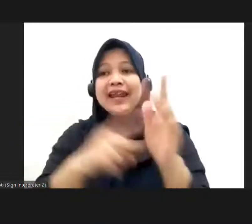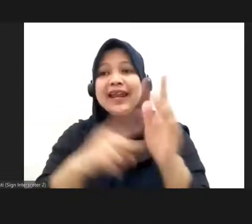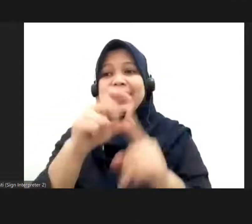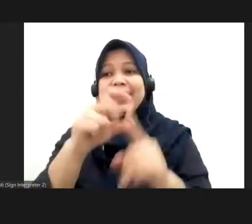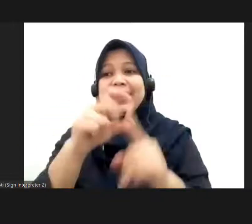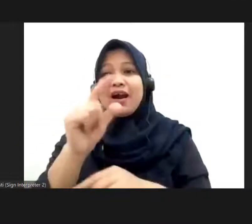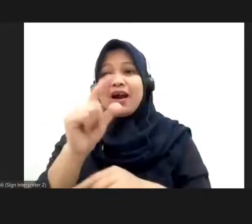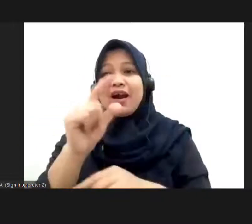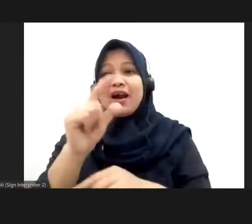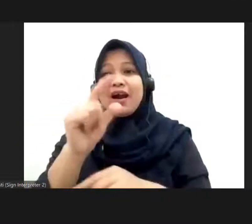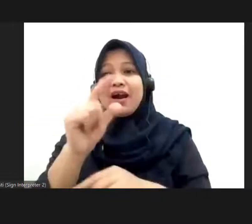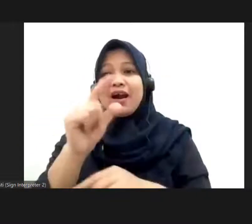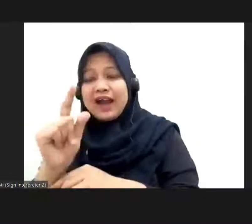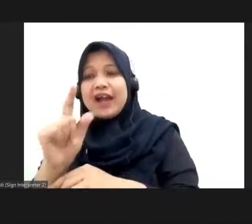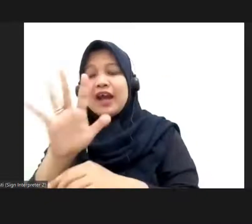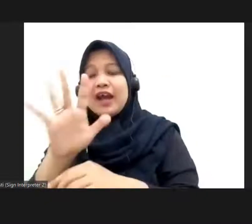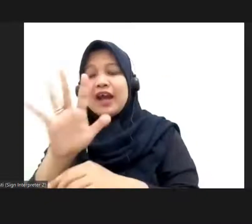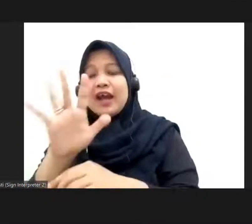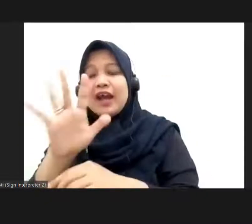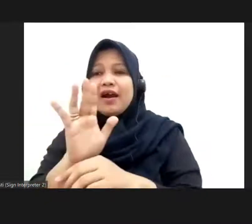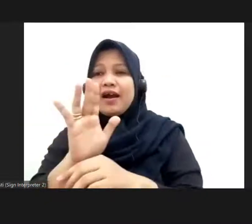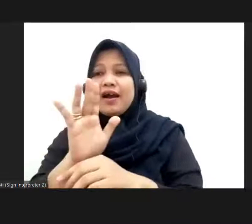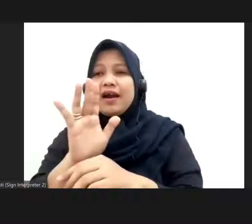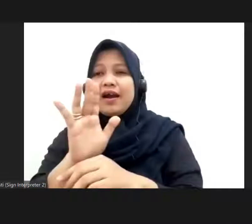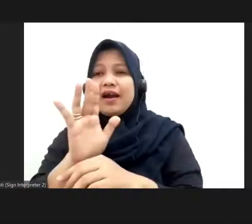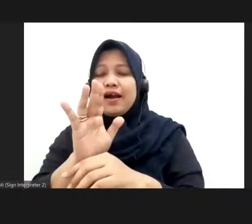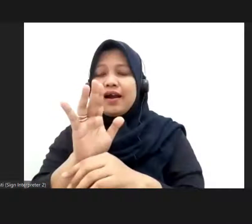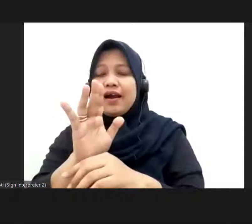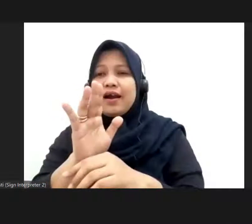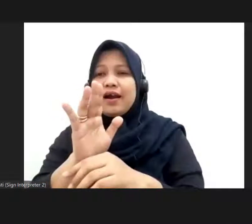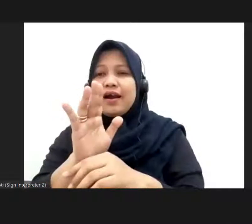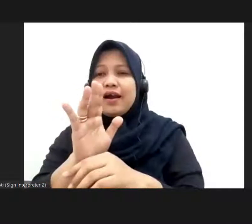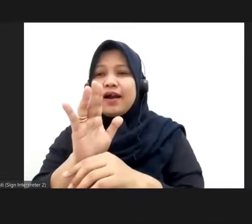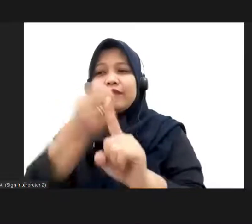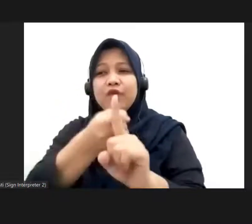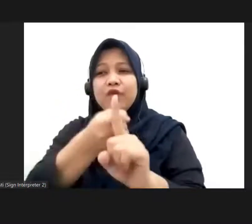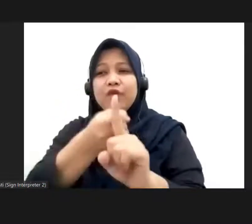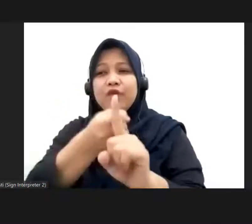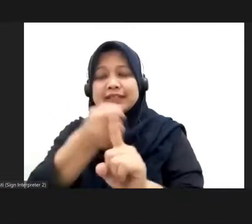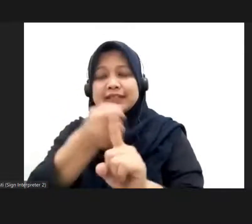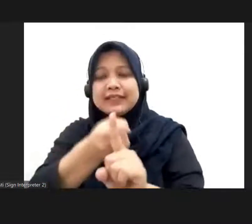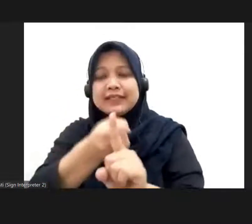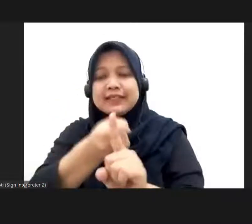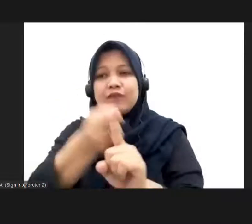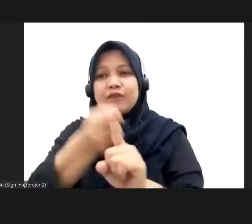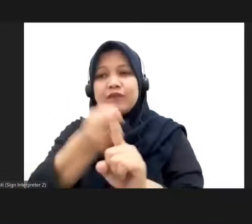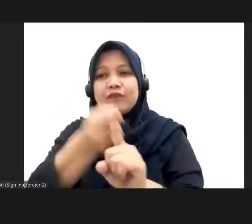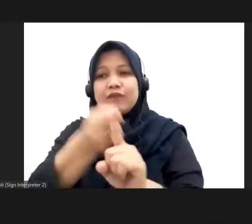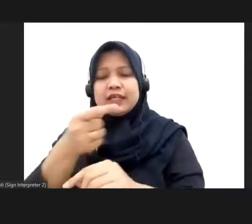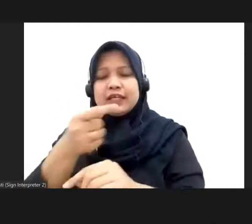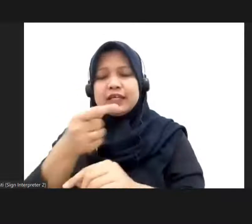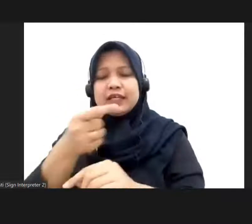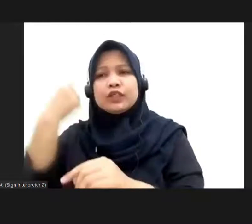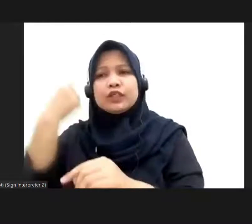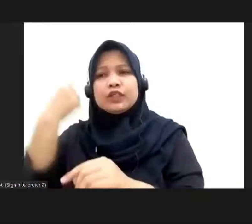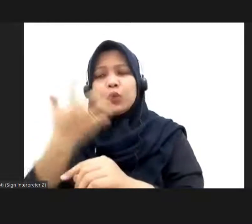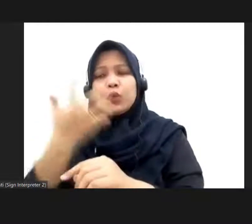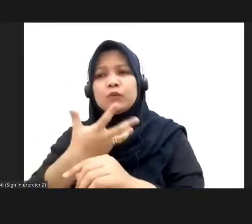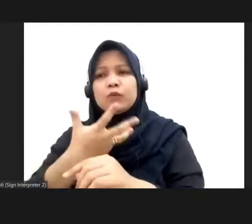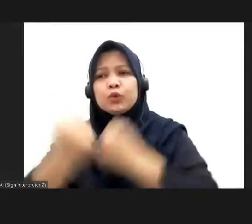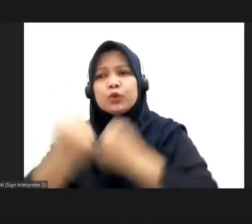coordinate for advocacies, and always bringing connecting the local to